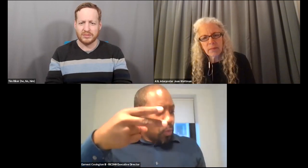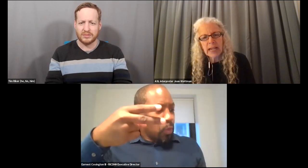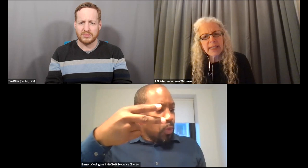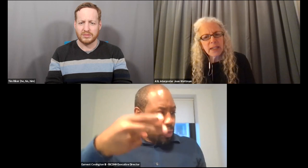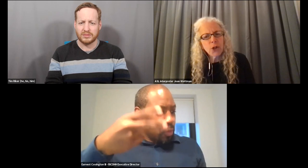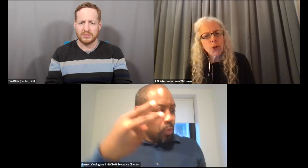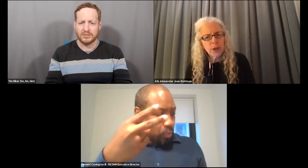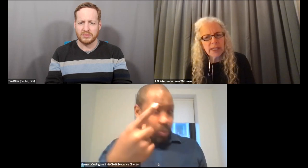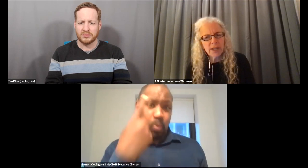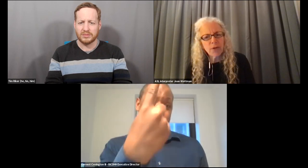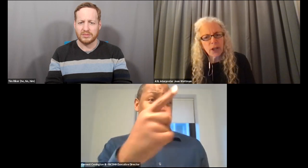I see two listed for